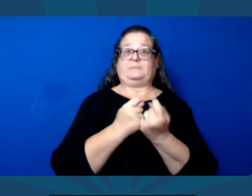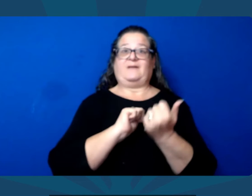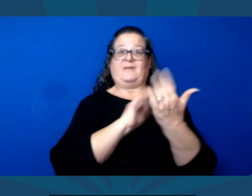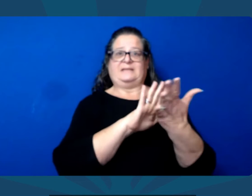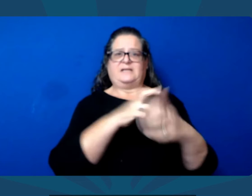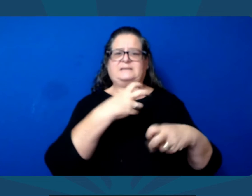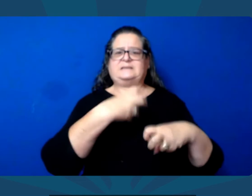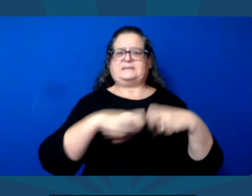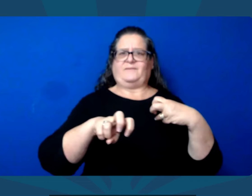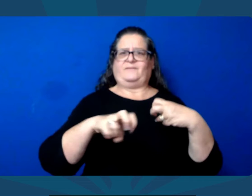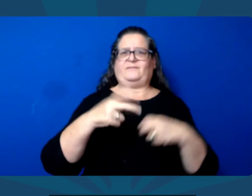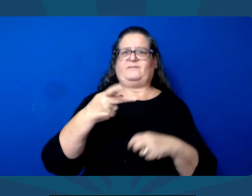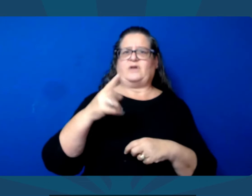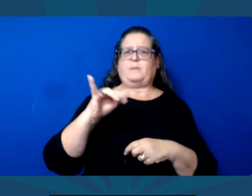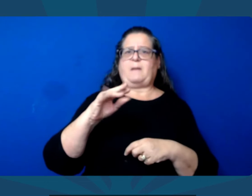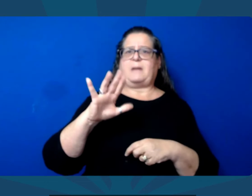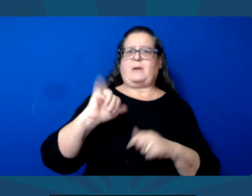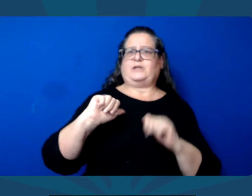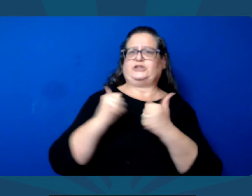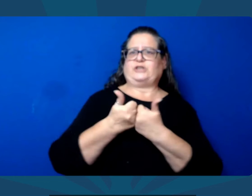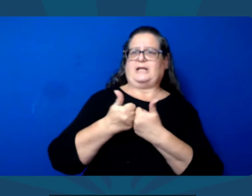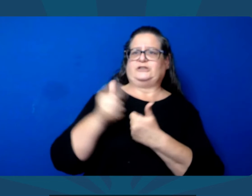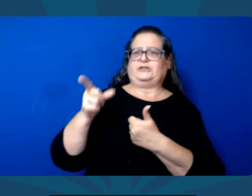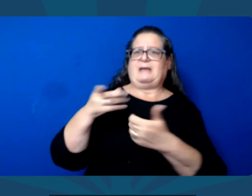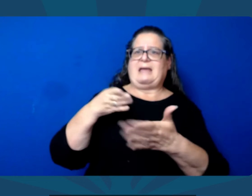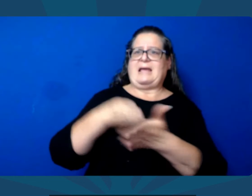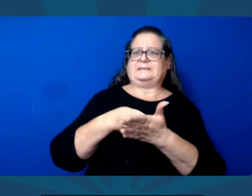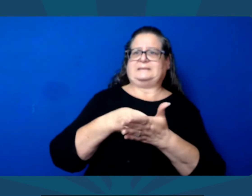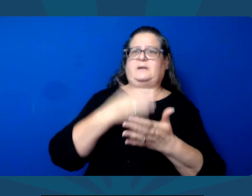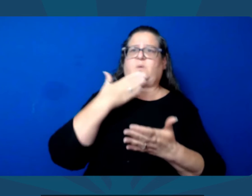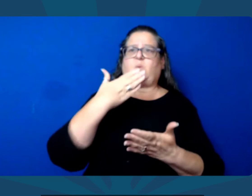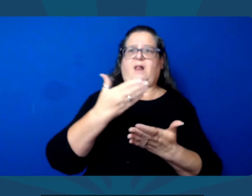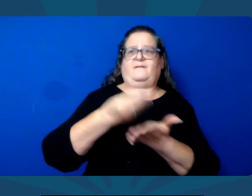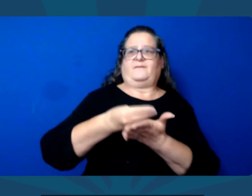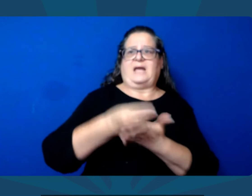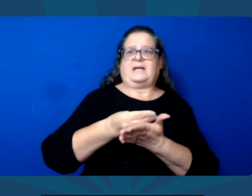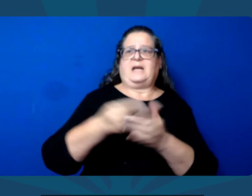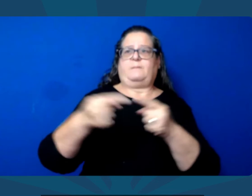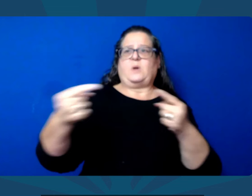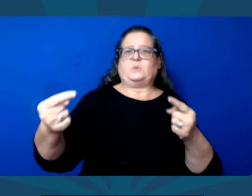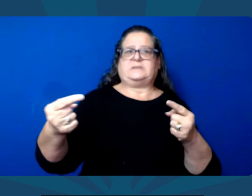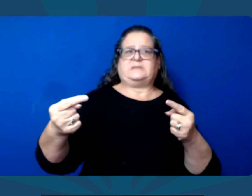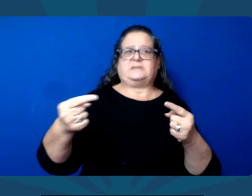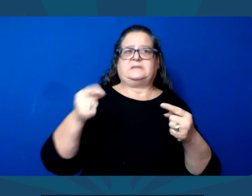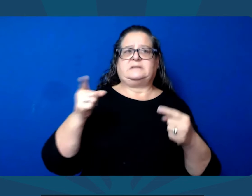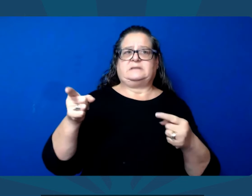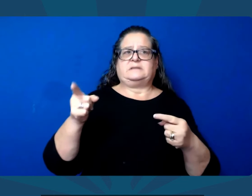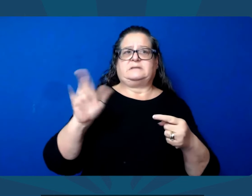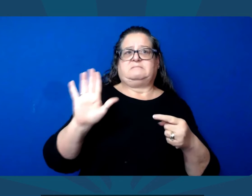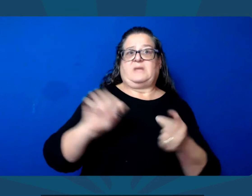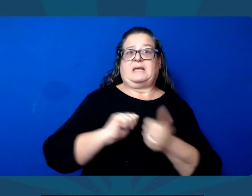Our conservative team faces a tough primary challenge against well-funded opponents